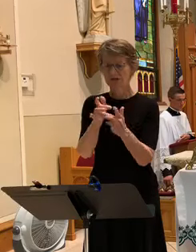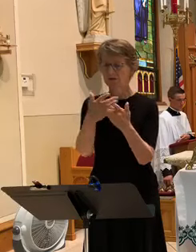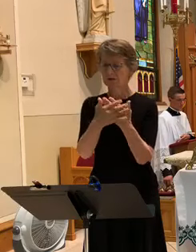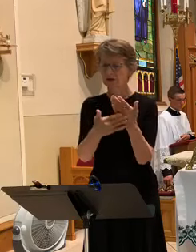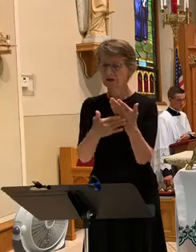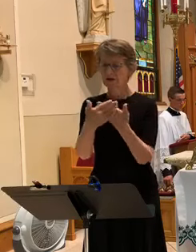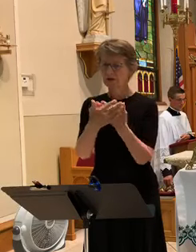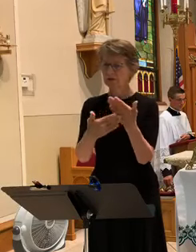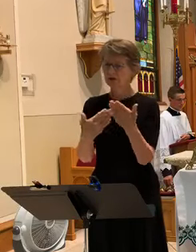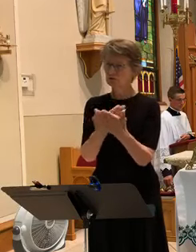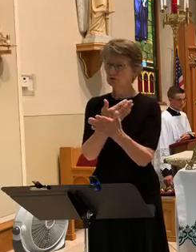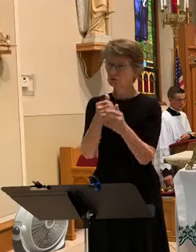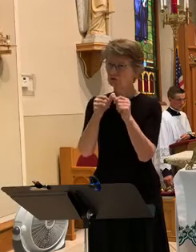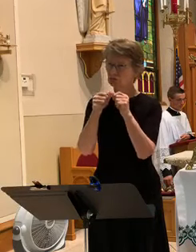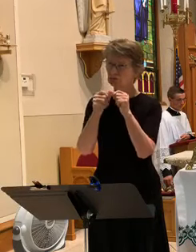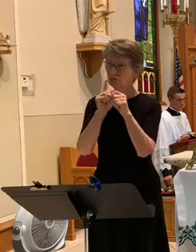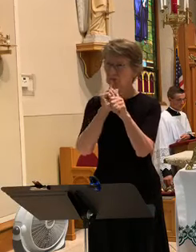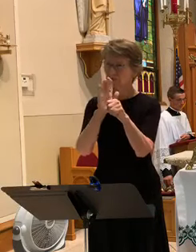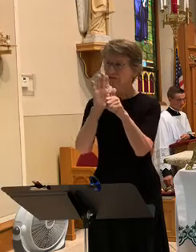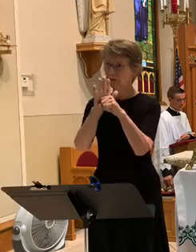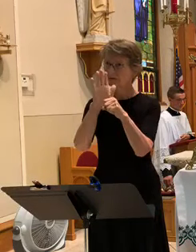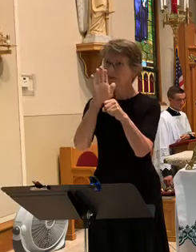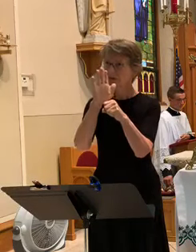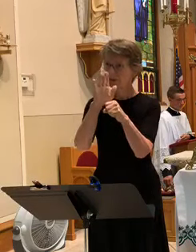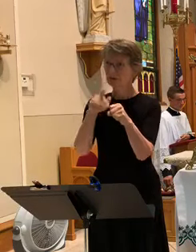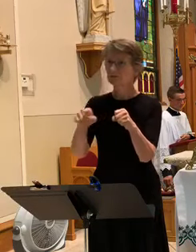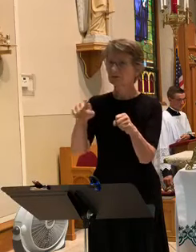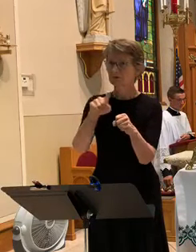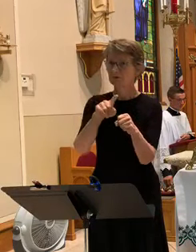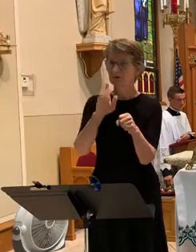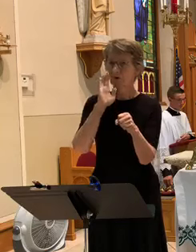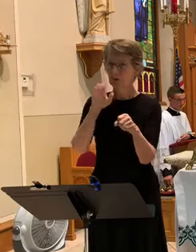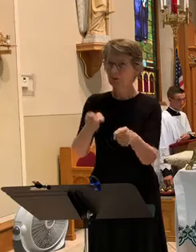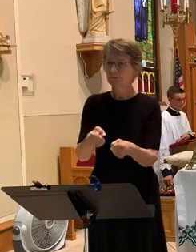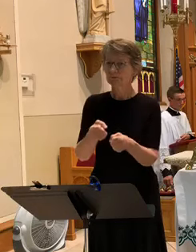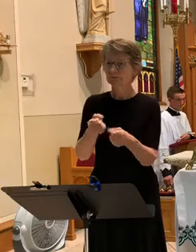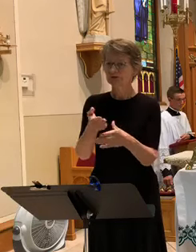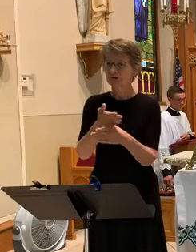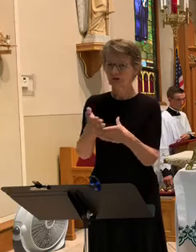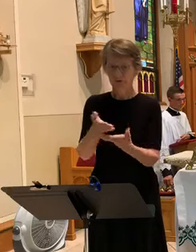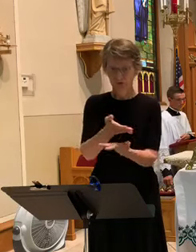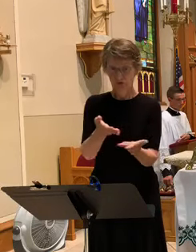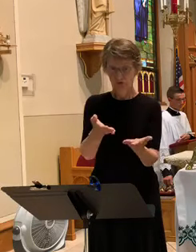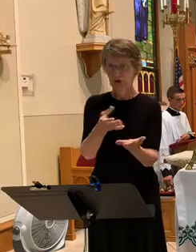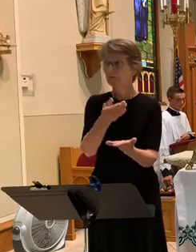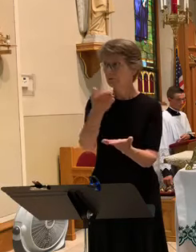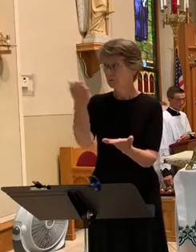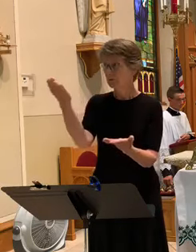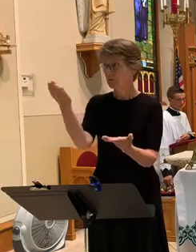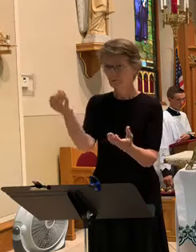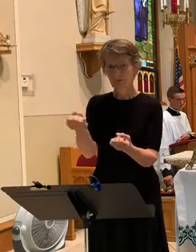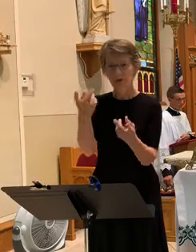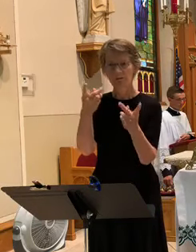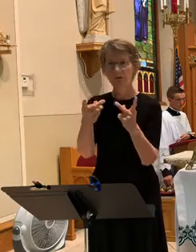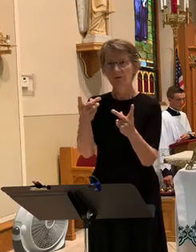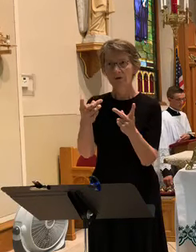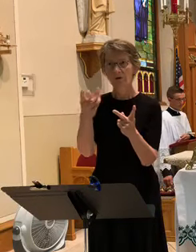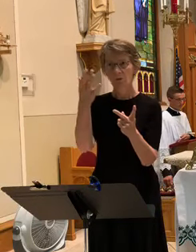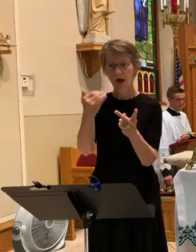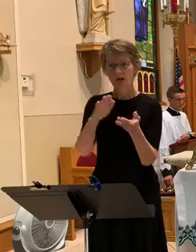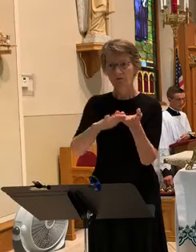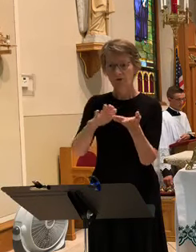blood, the blood of the new and eternal covenant, which will be poured out for you and for many for